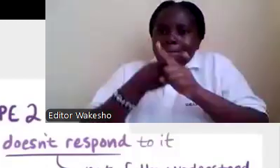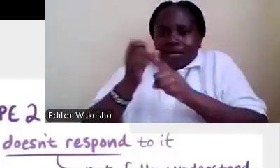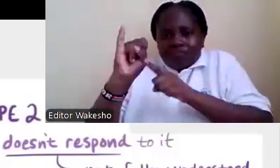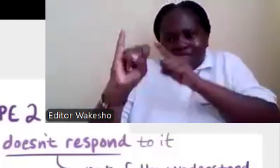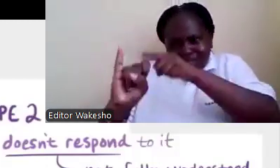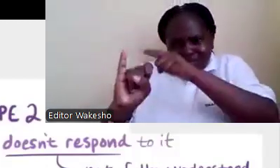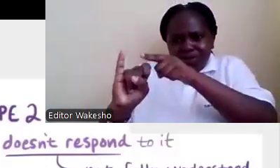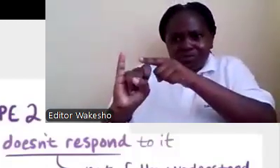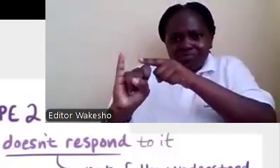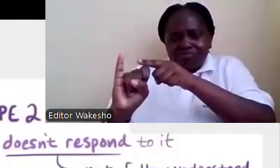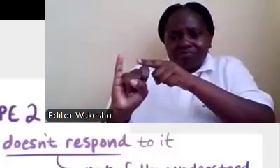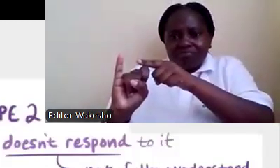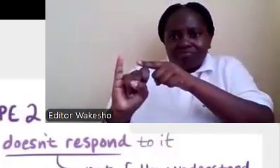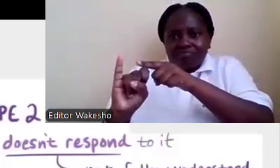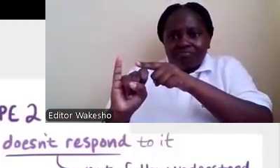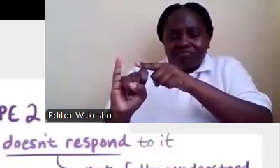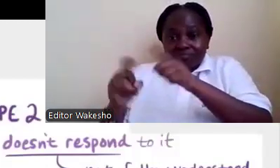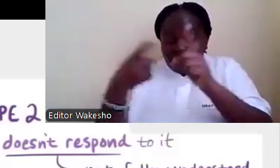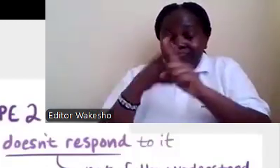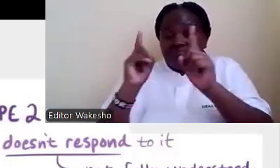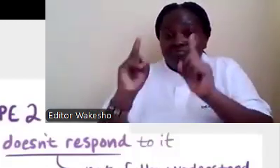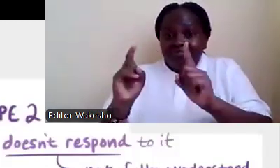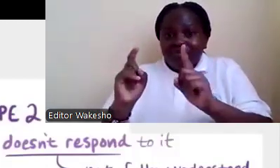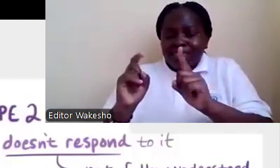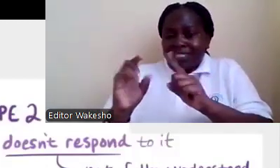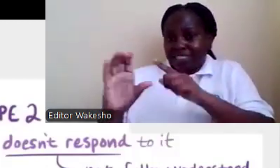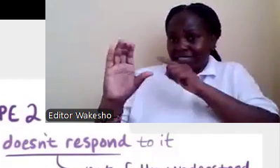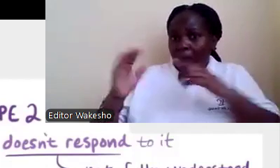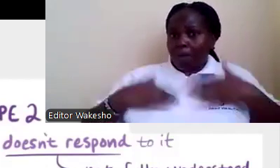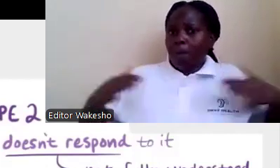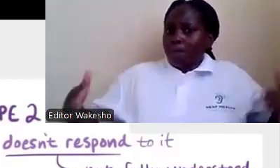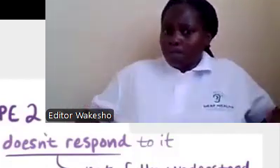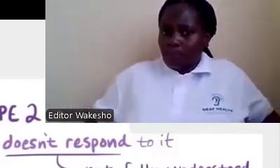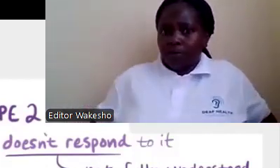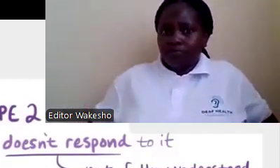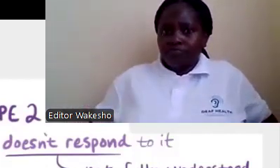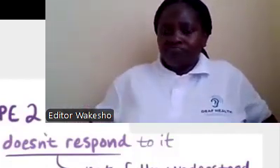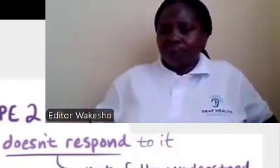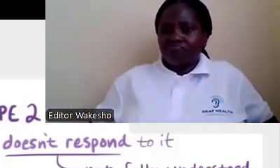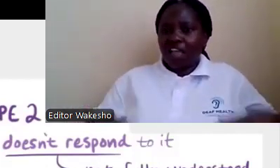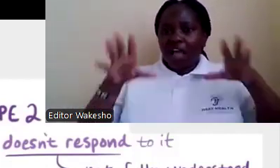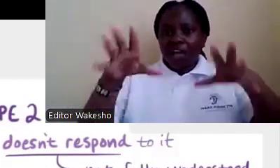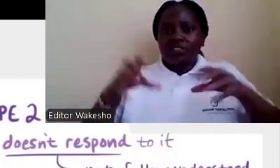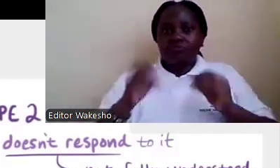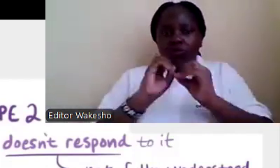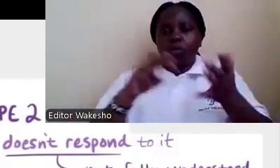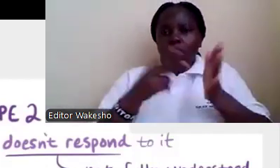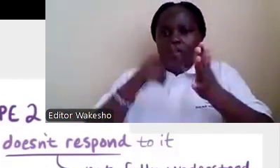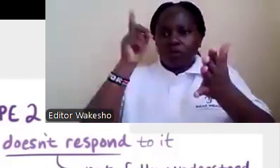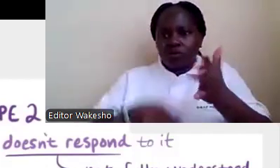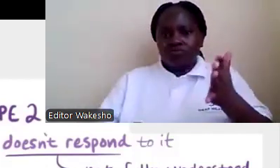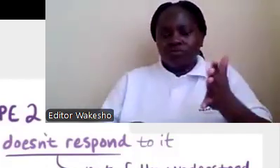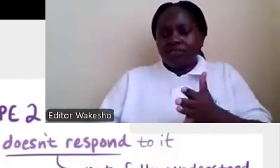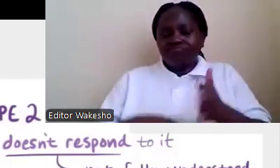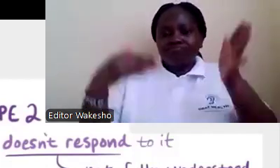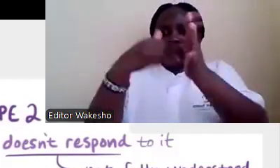fine. But the cells of the body, right, are not responding. So there's an insulin resistance.